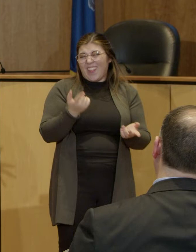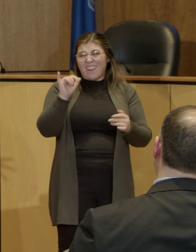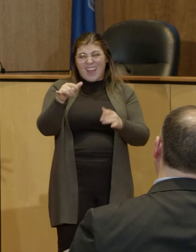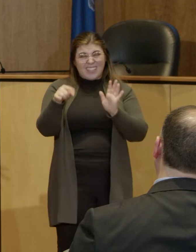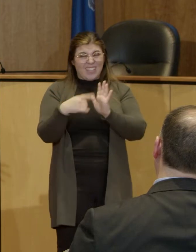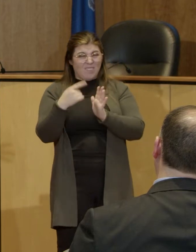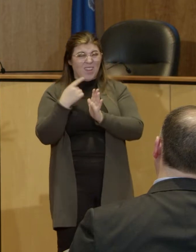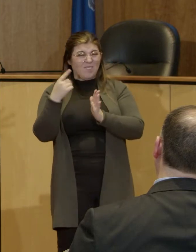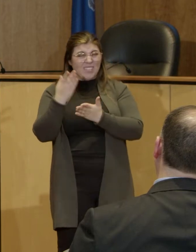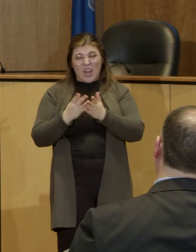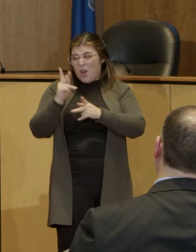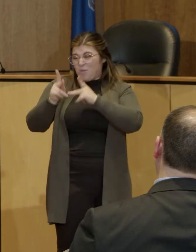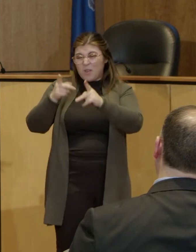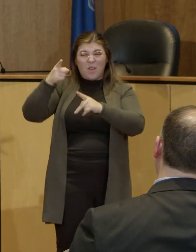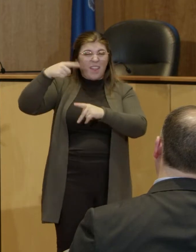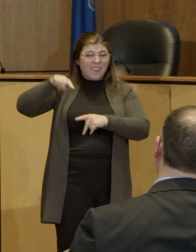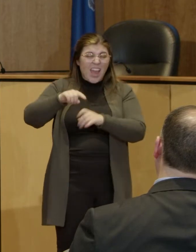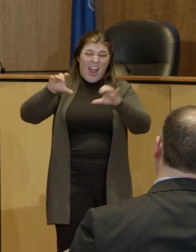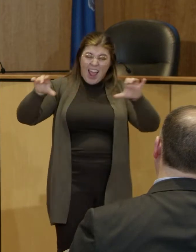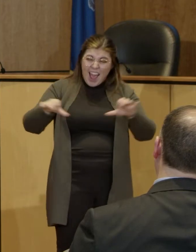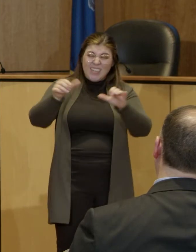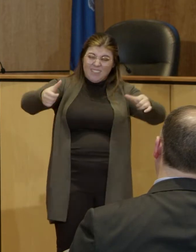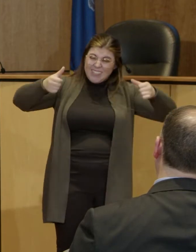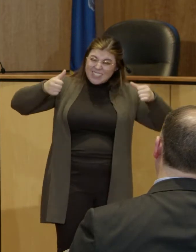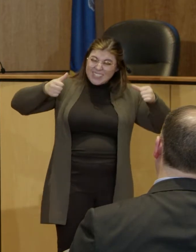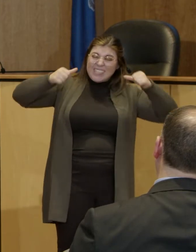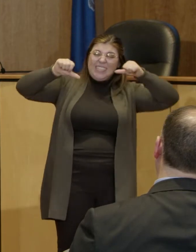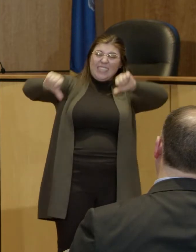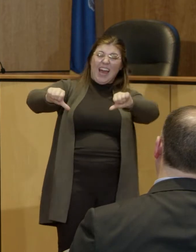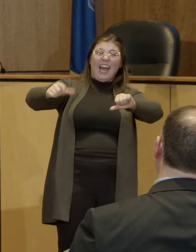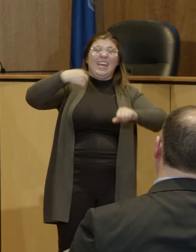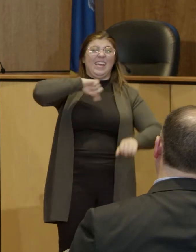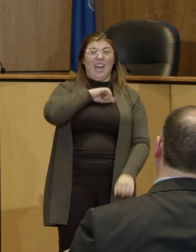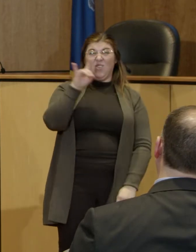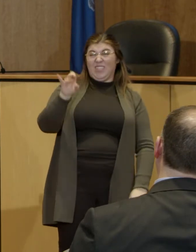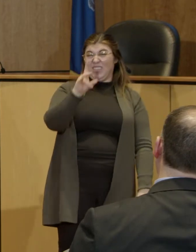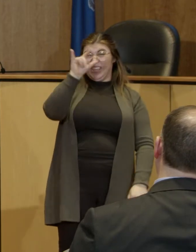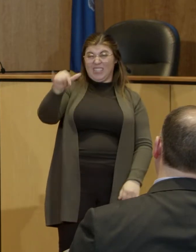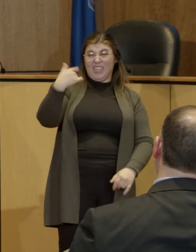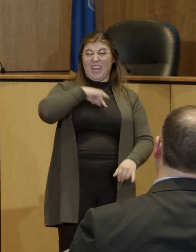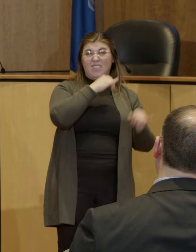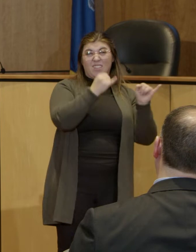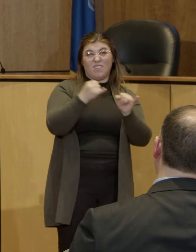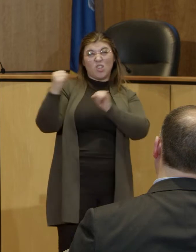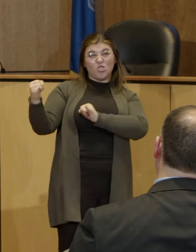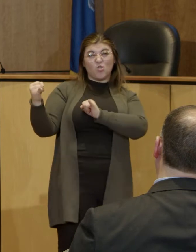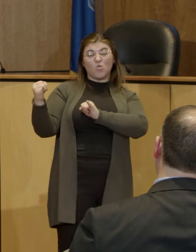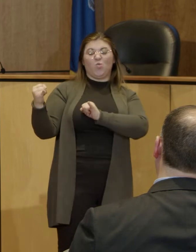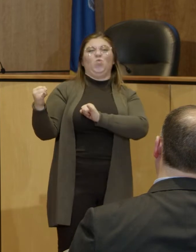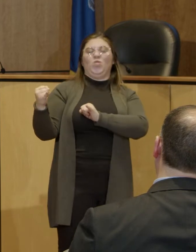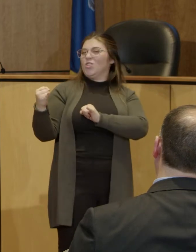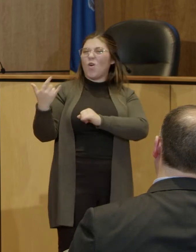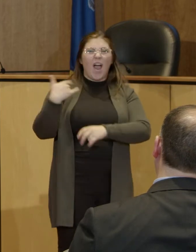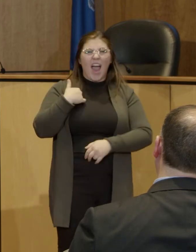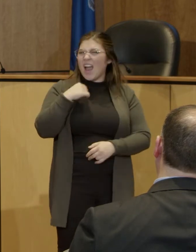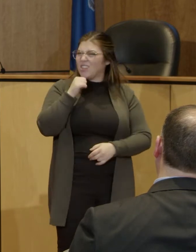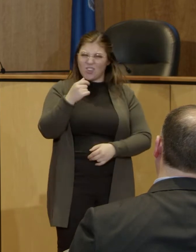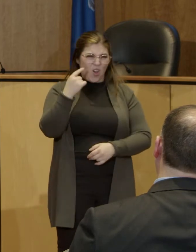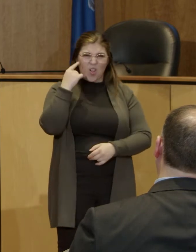some people are actively denying our dignity as individuals. So I don't think